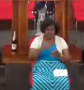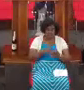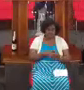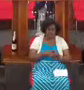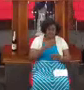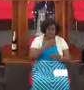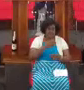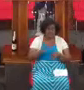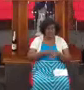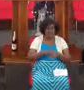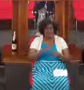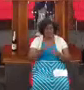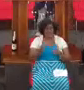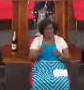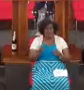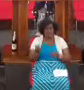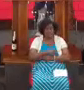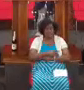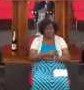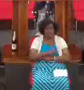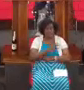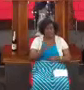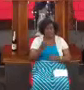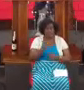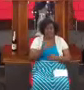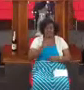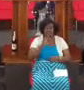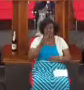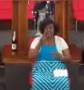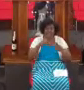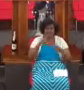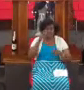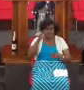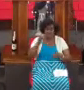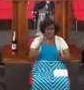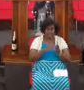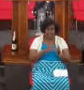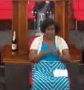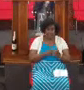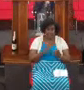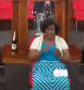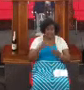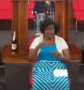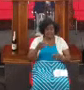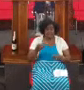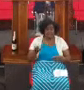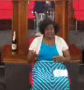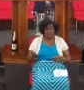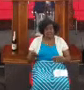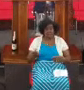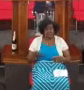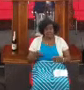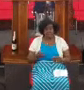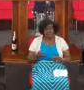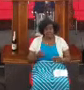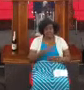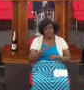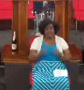pull him out on the Sabbath day? And they could not answer him again to these things. And